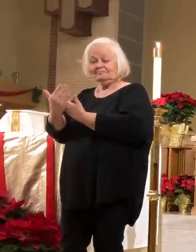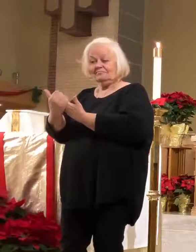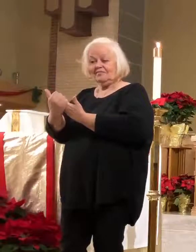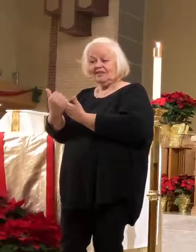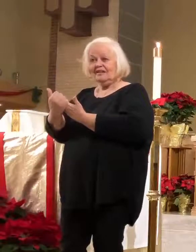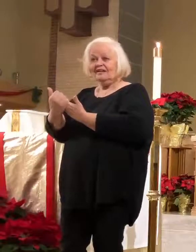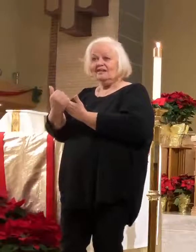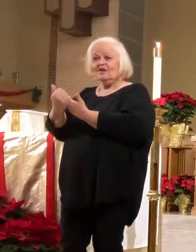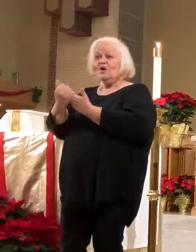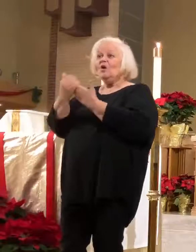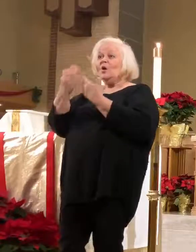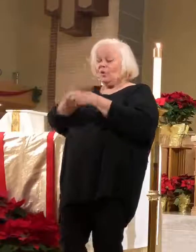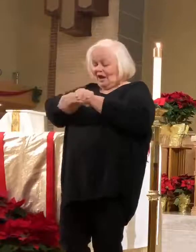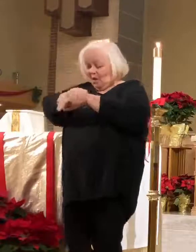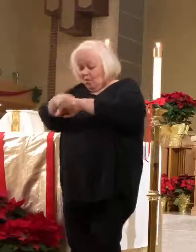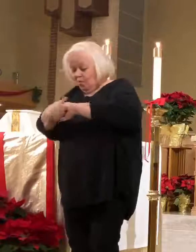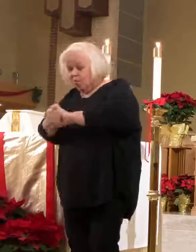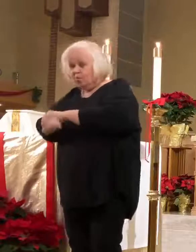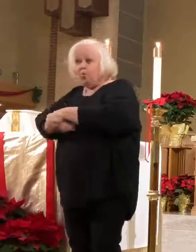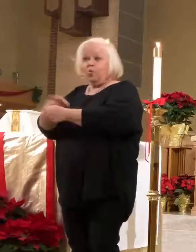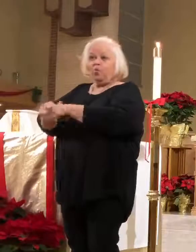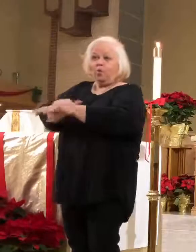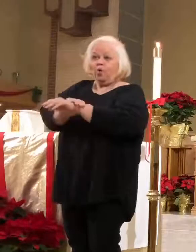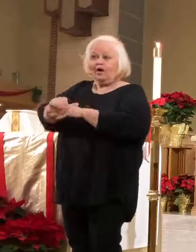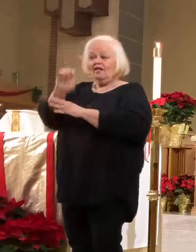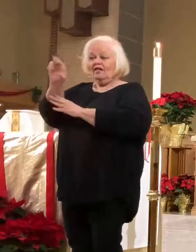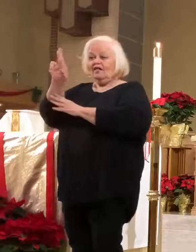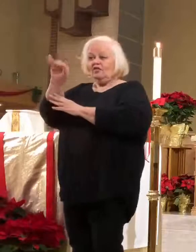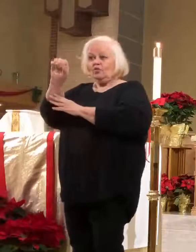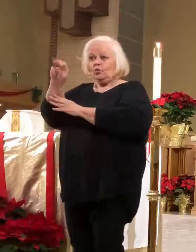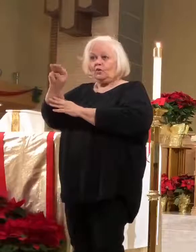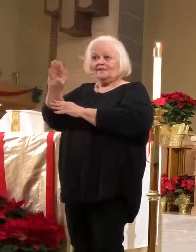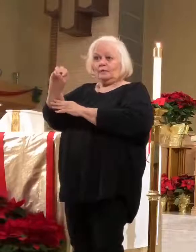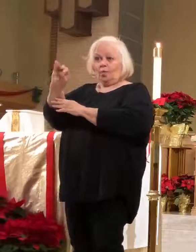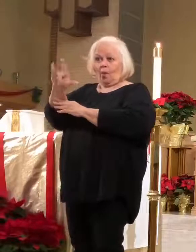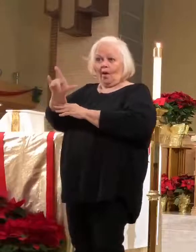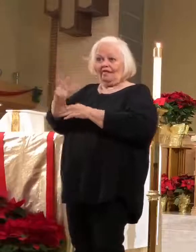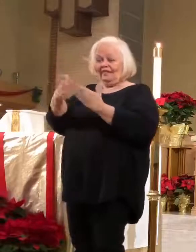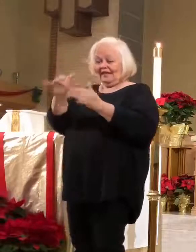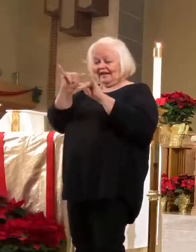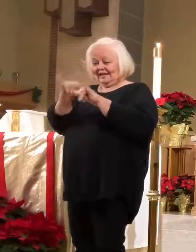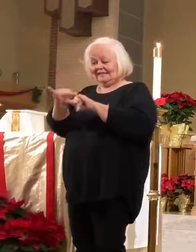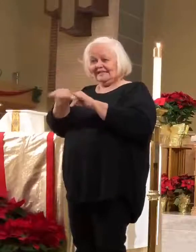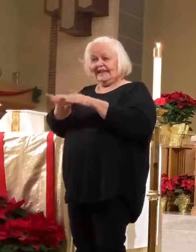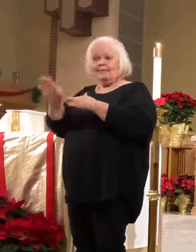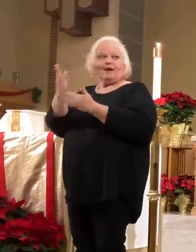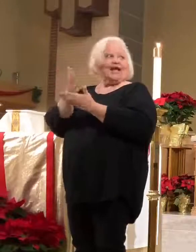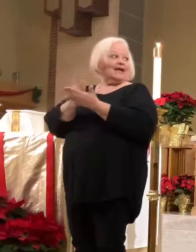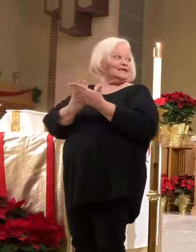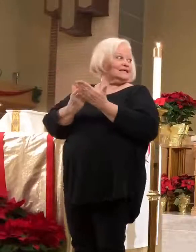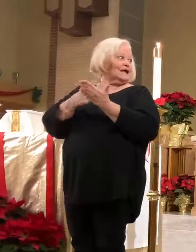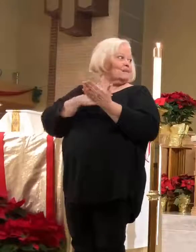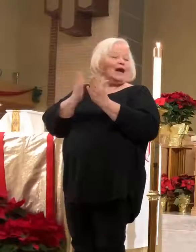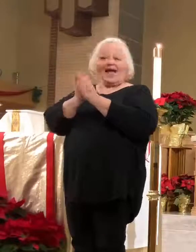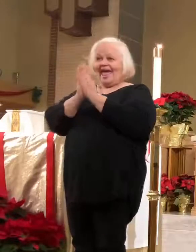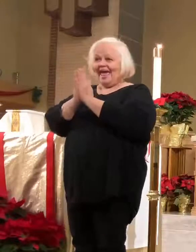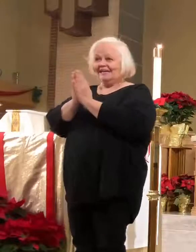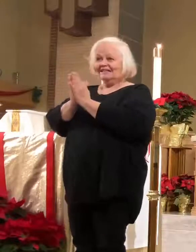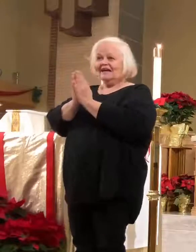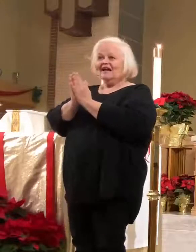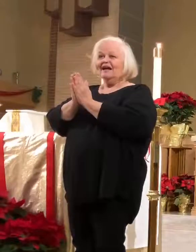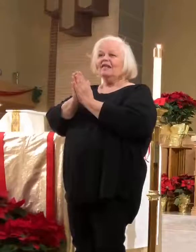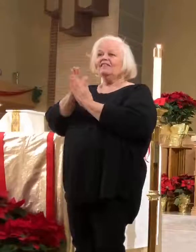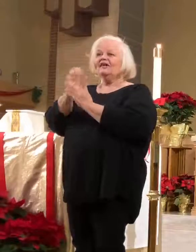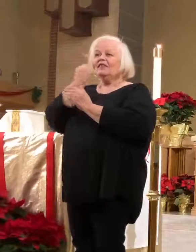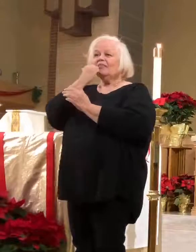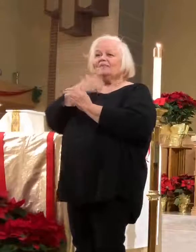you know, after he rubbed in the chrism, just let it sit. And then my hands were like this for a while with a cloth wrapped